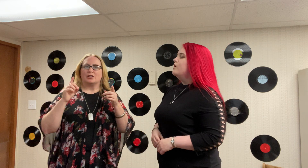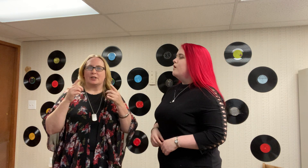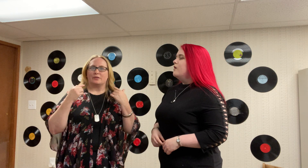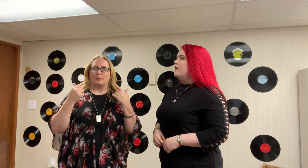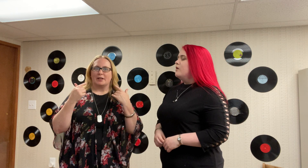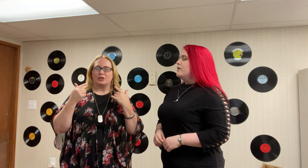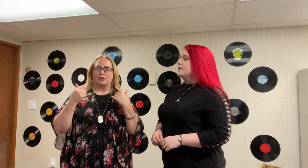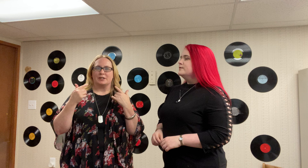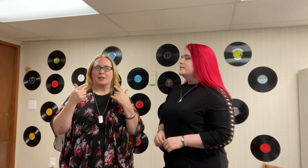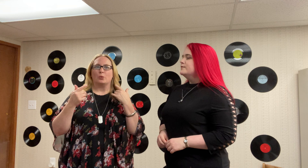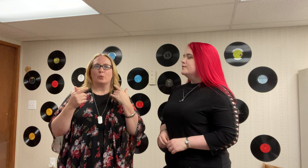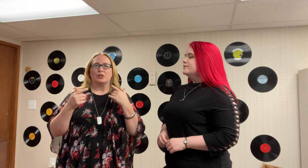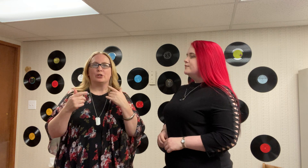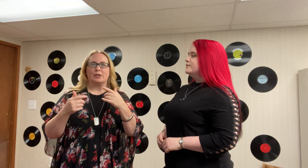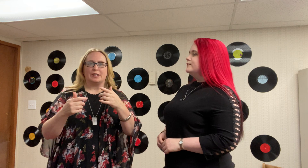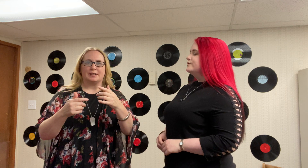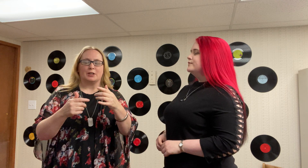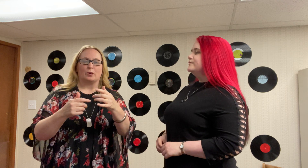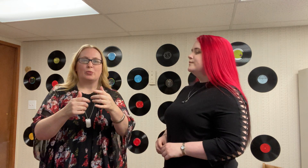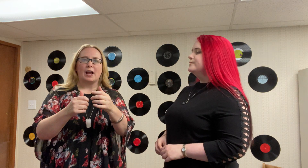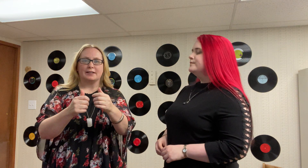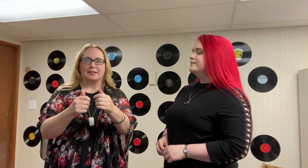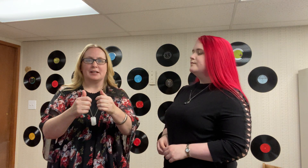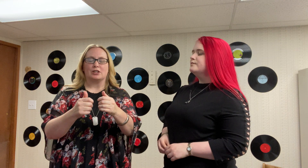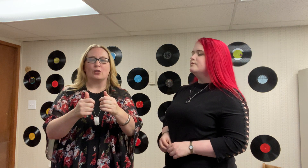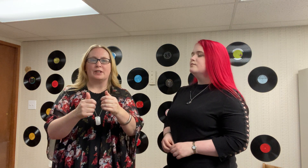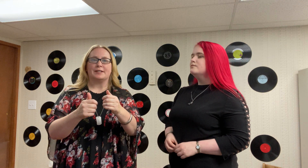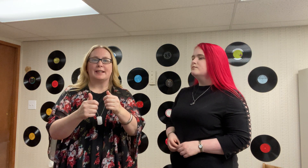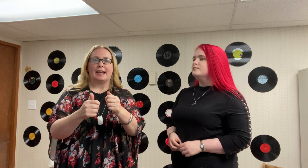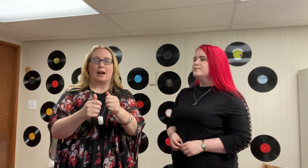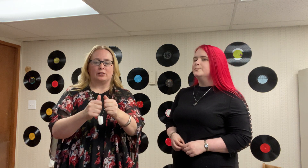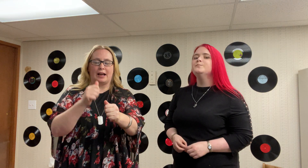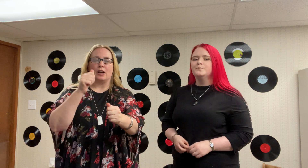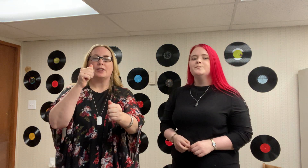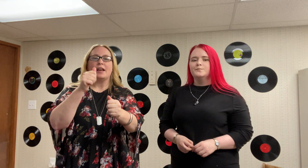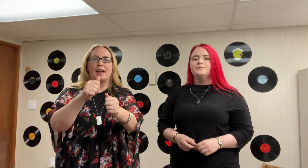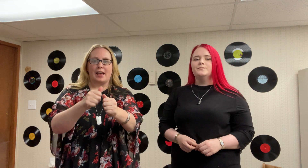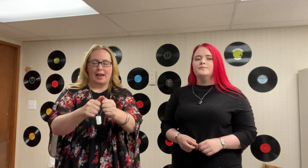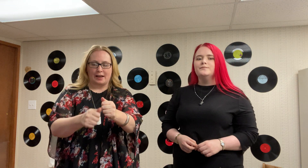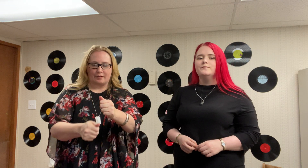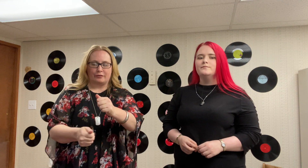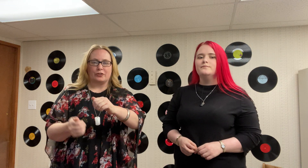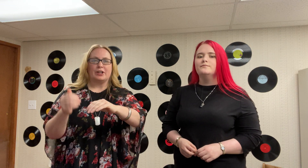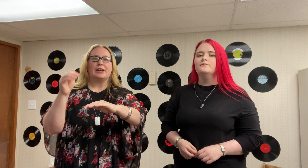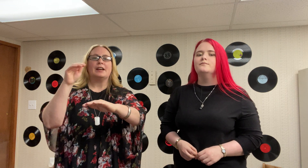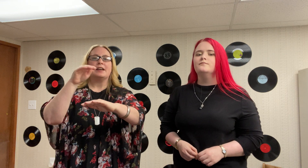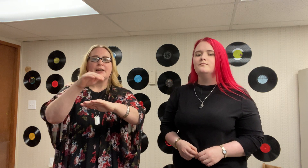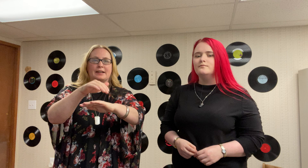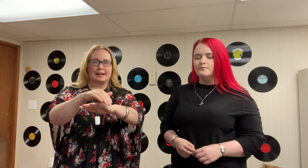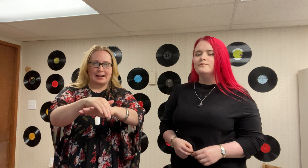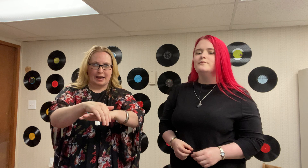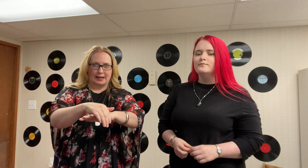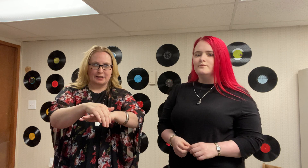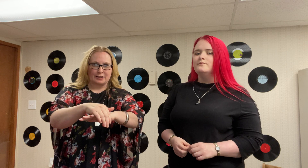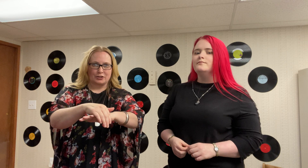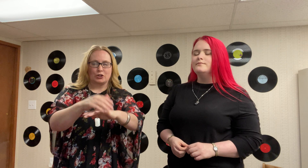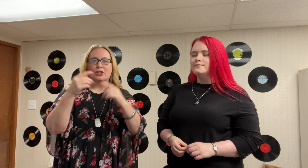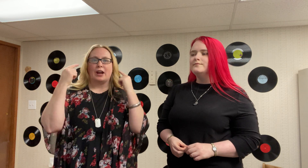suggest for my students that when we're doing this and we're practicing to go ahead and say out loud every night, so you're having